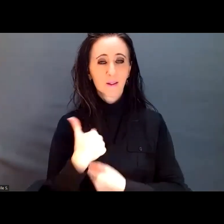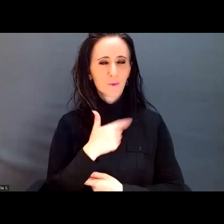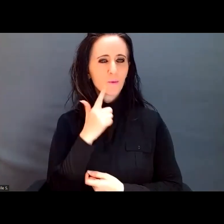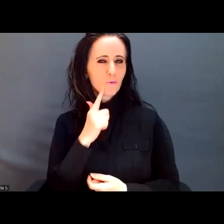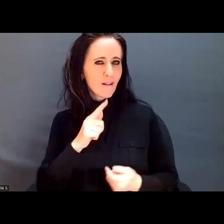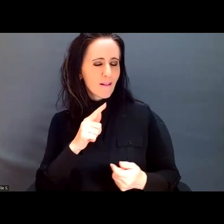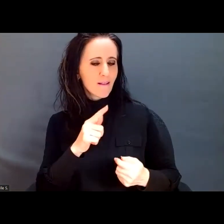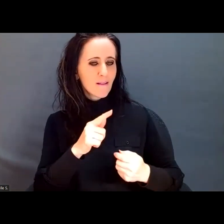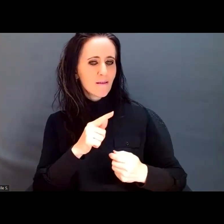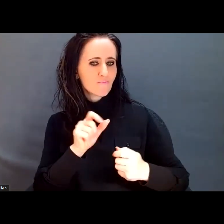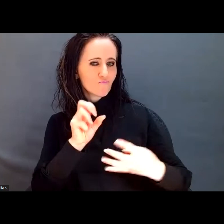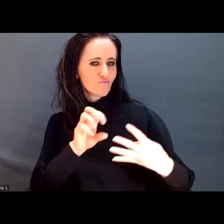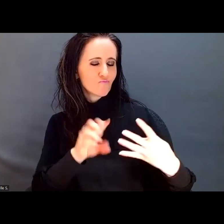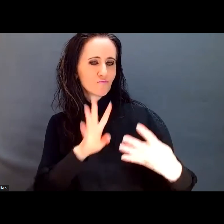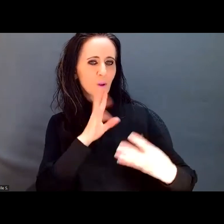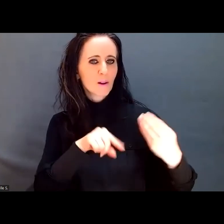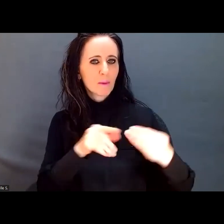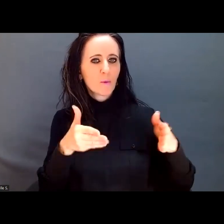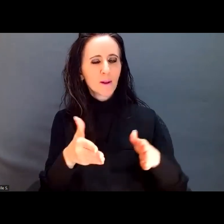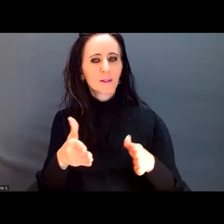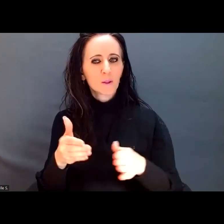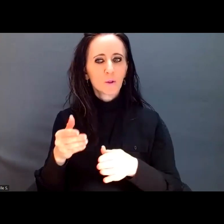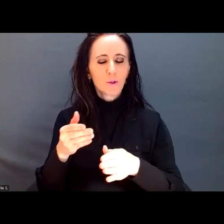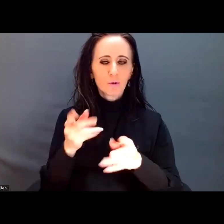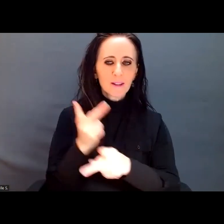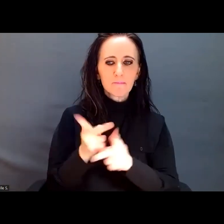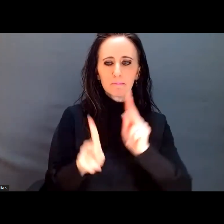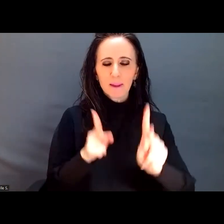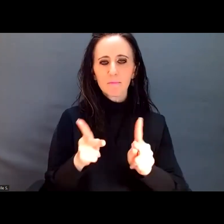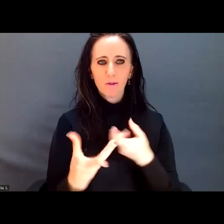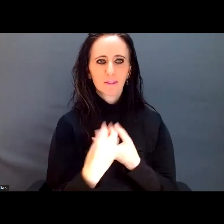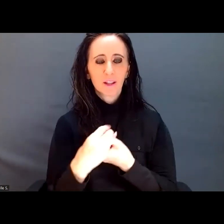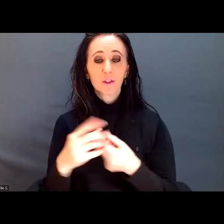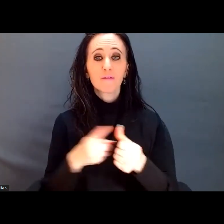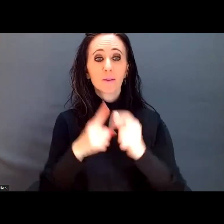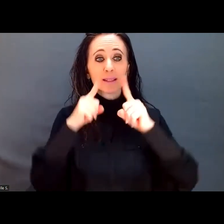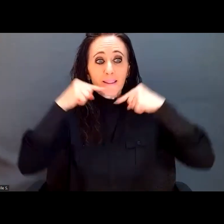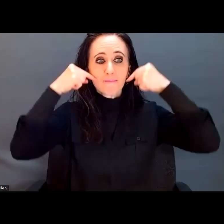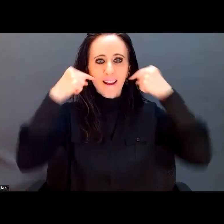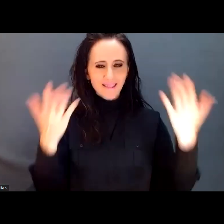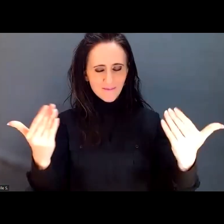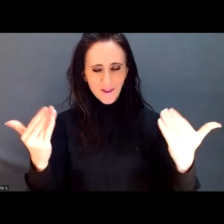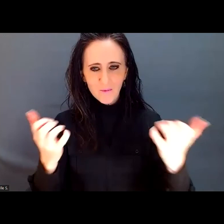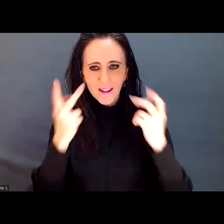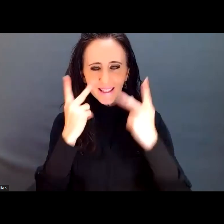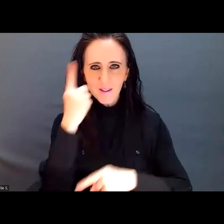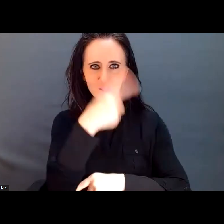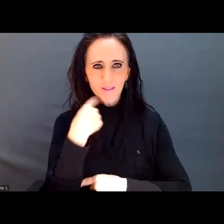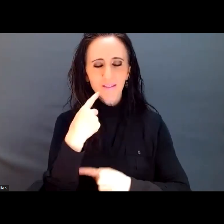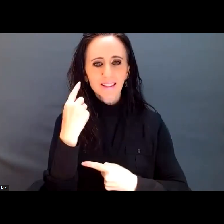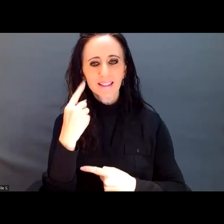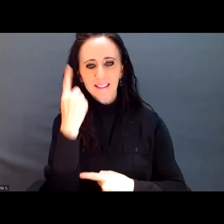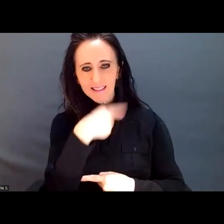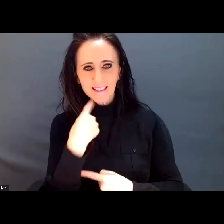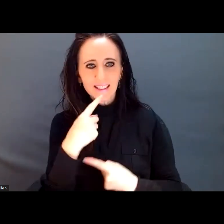help people be engaged online. First of all, smile. Everybody go ahead. Let me see your beautiful faces. Smile.